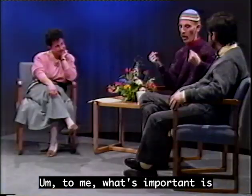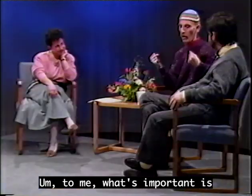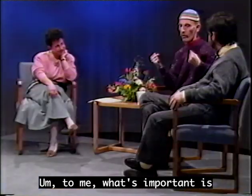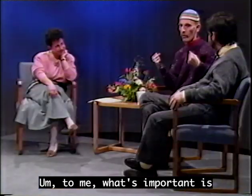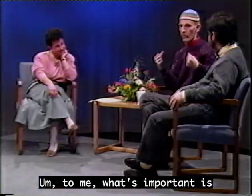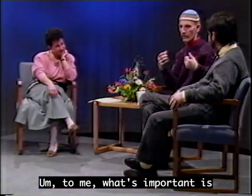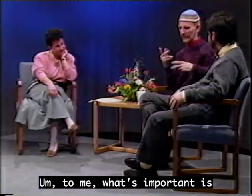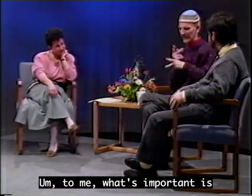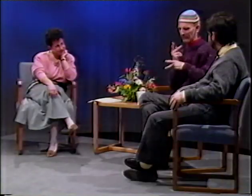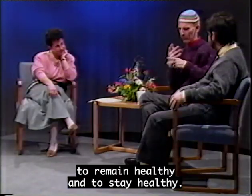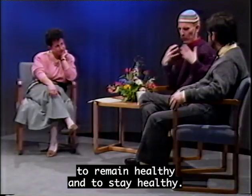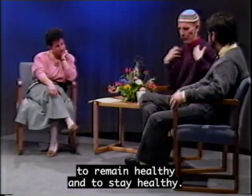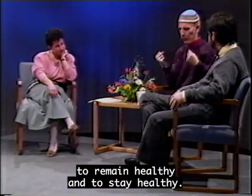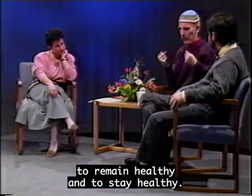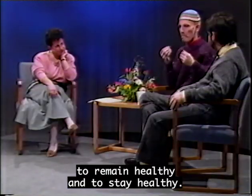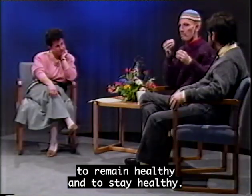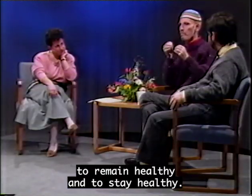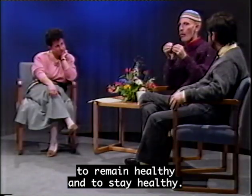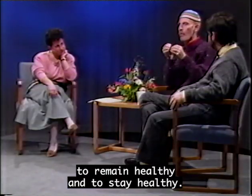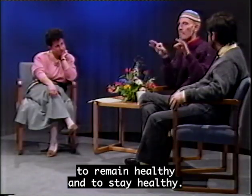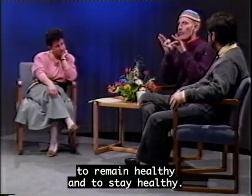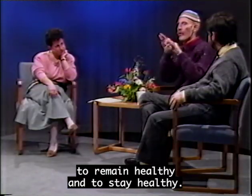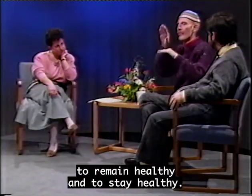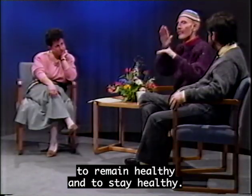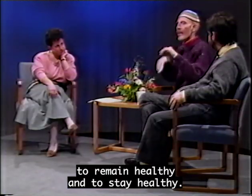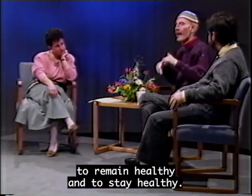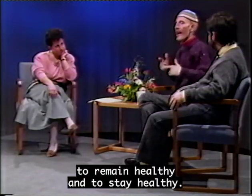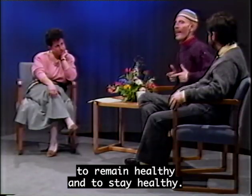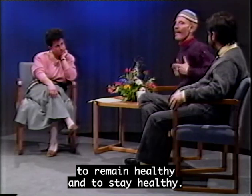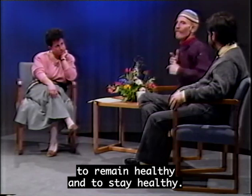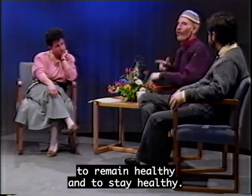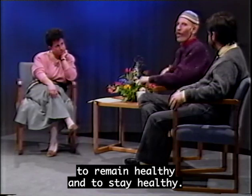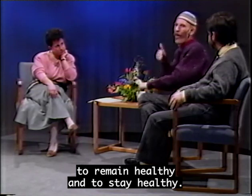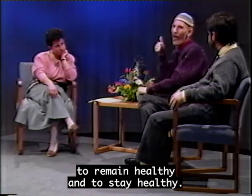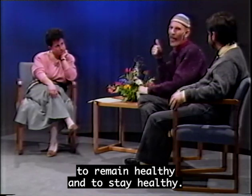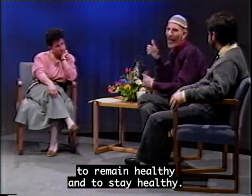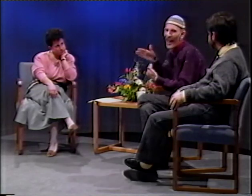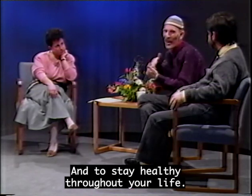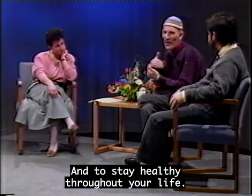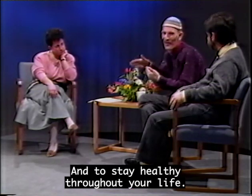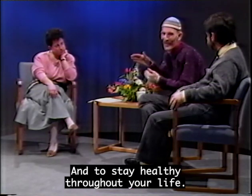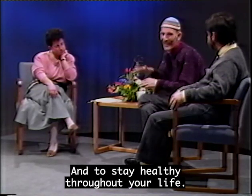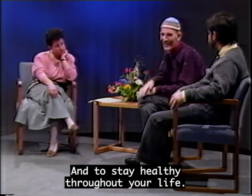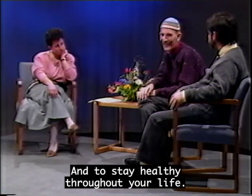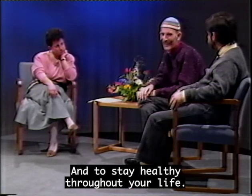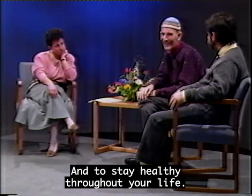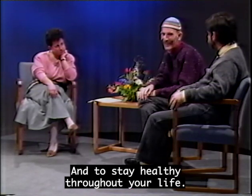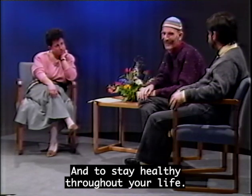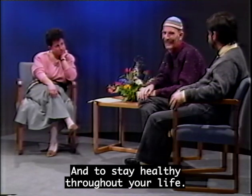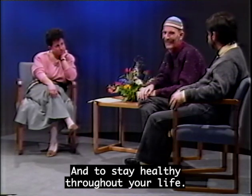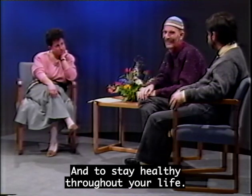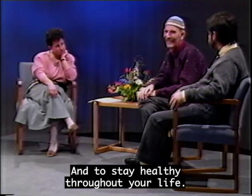To me, what's important is to remain healthy and to stay healthy and to stay healthy throughout your